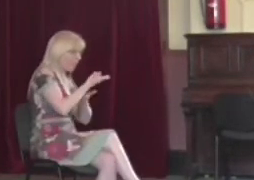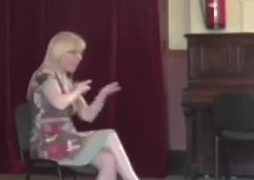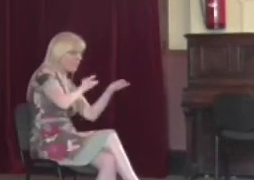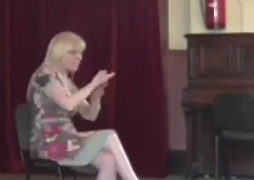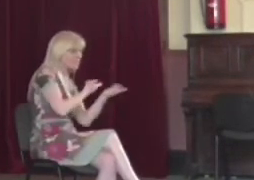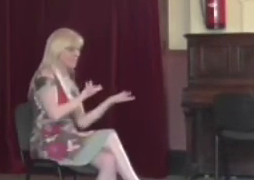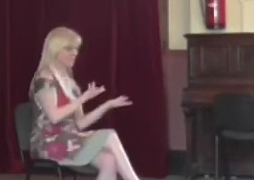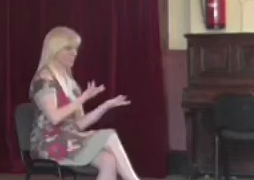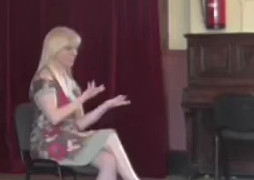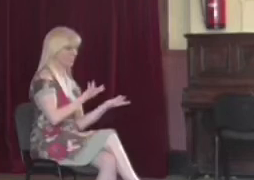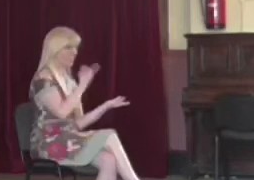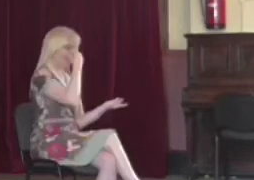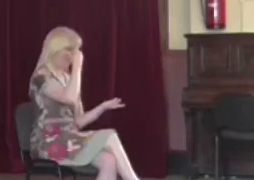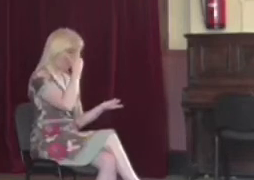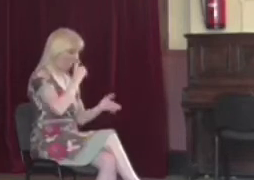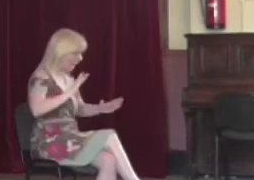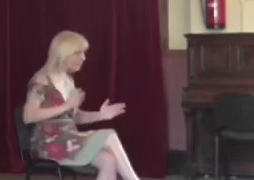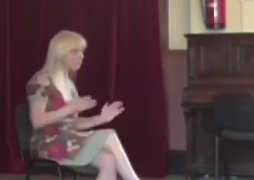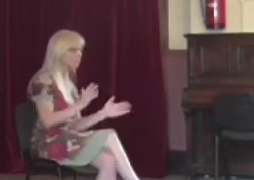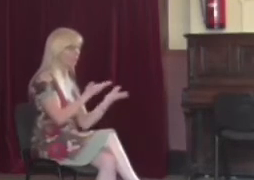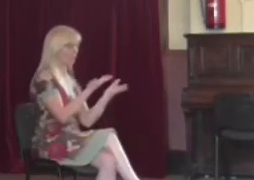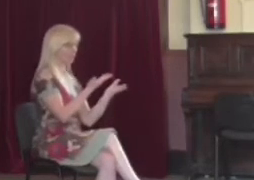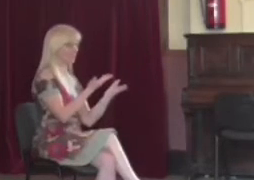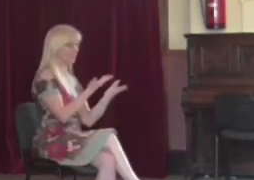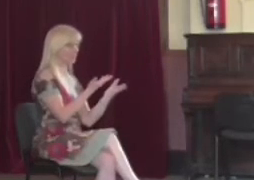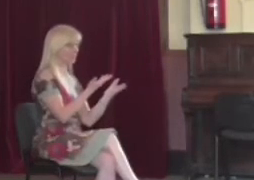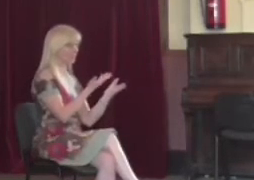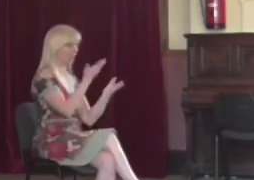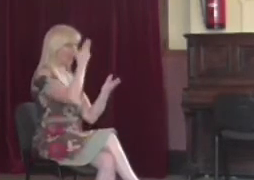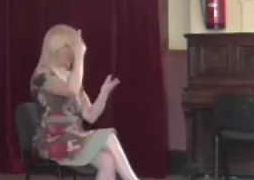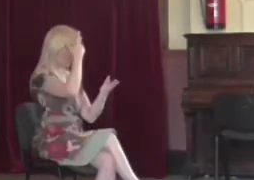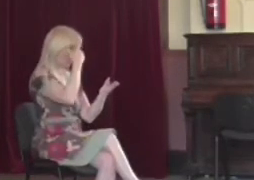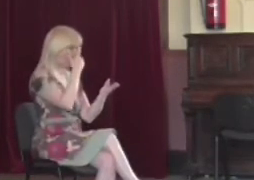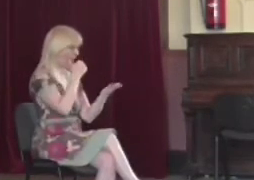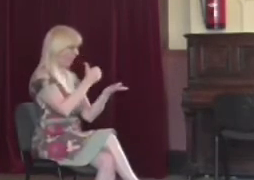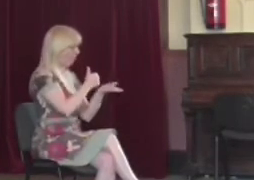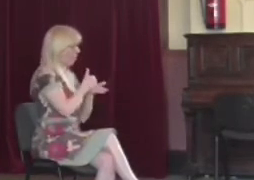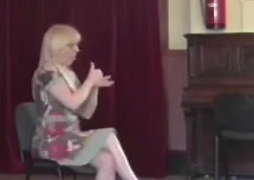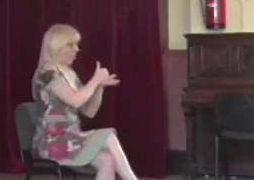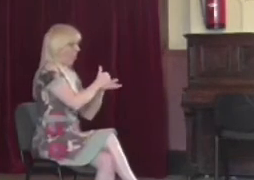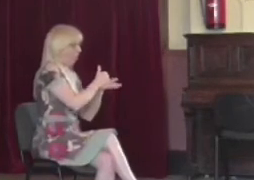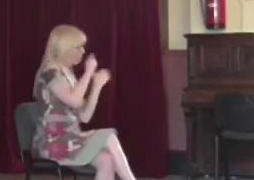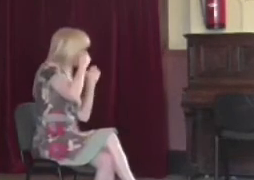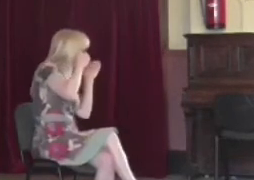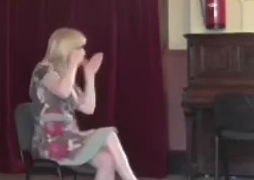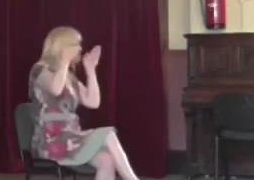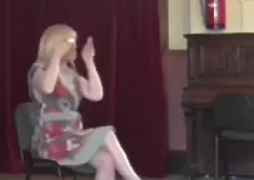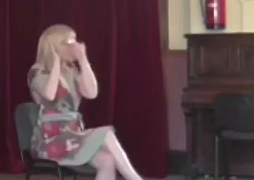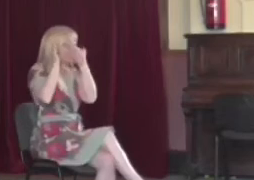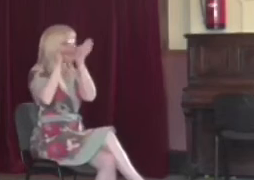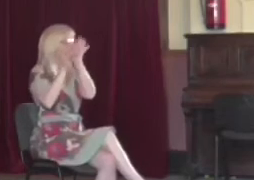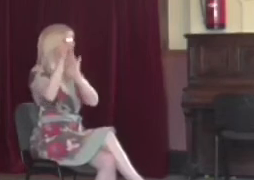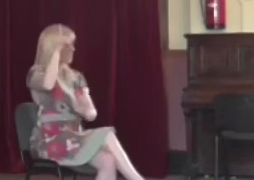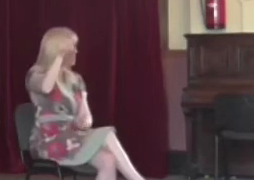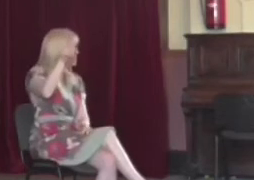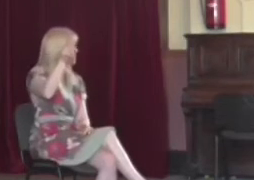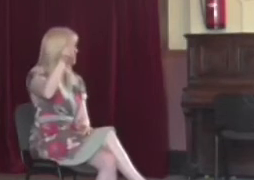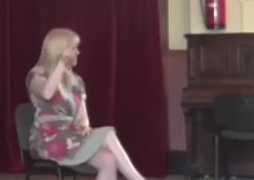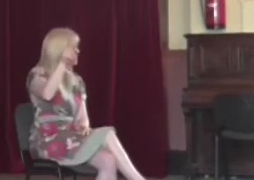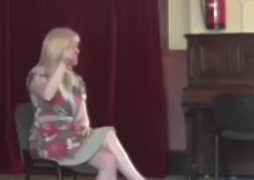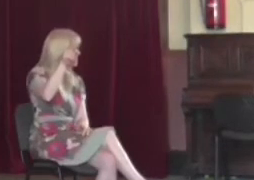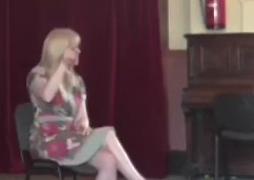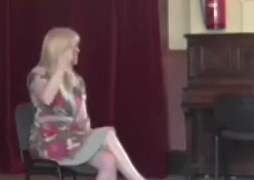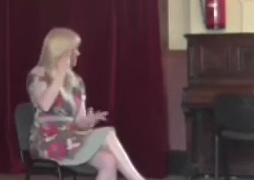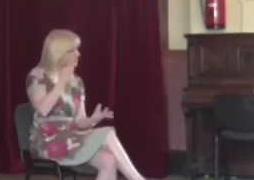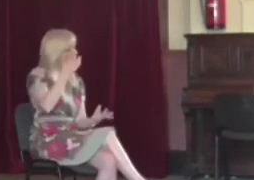are? Because I haven't a clue how much of an impact that will have. And